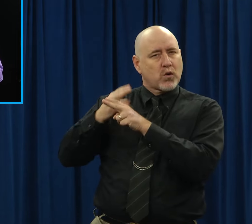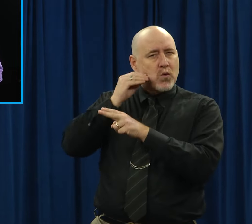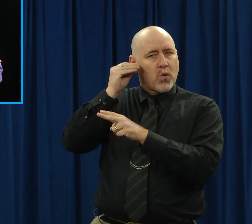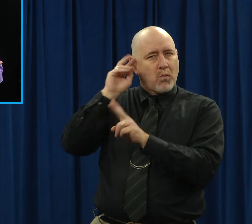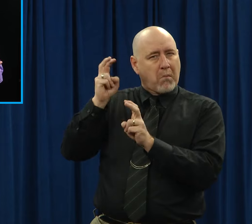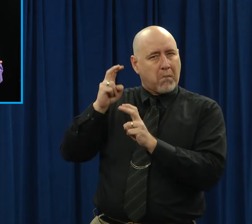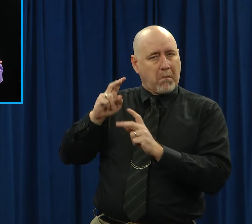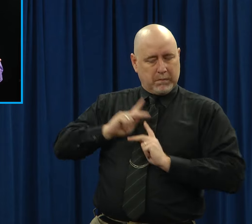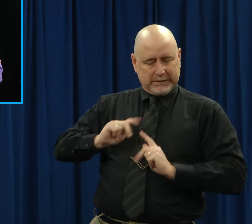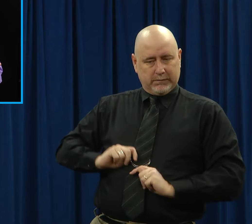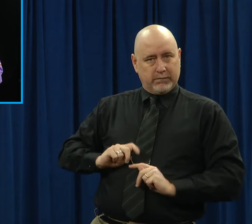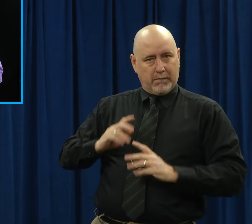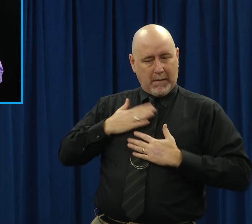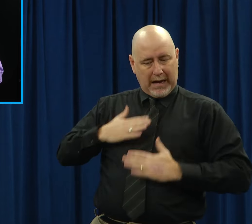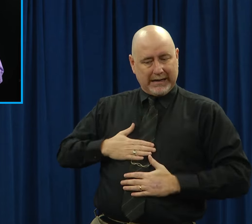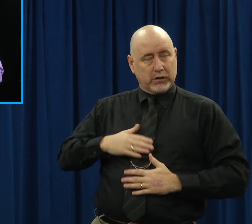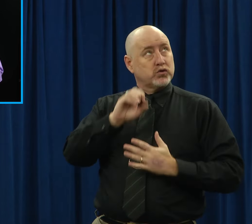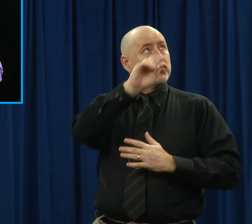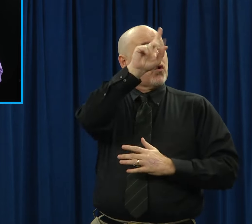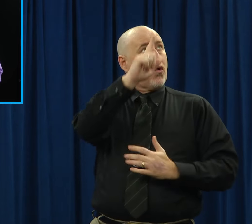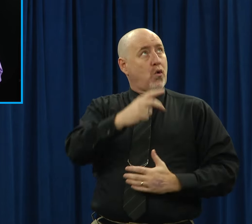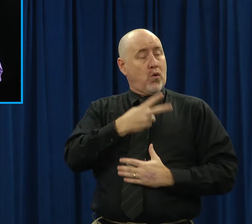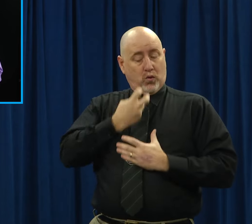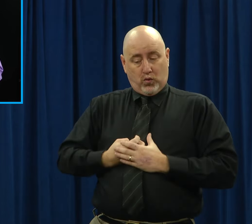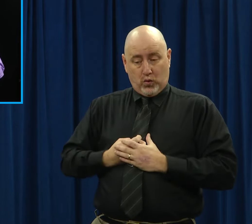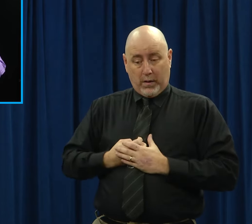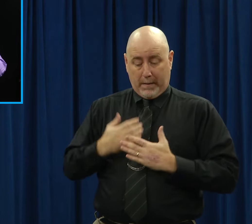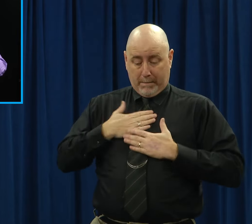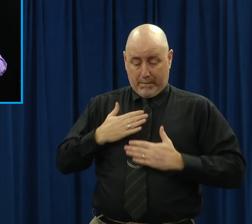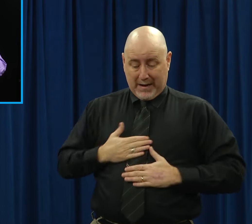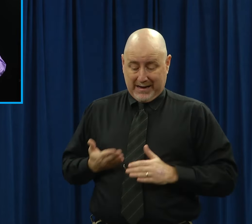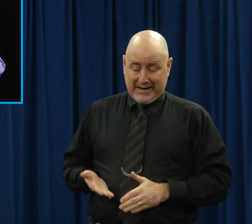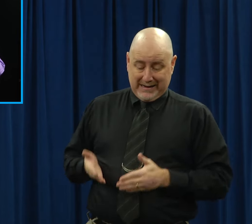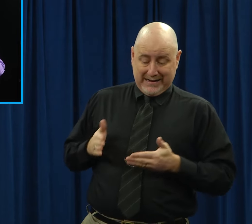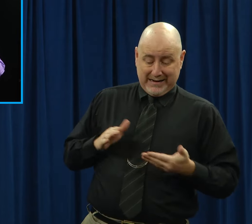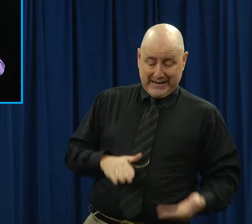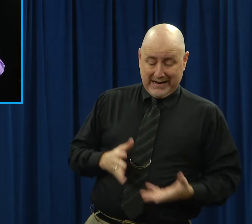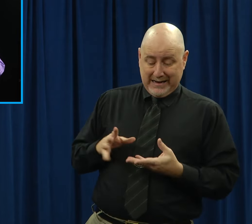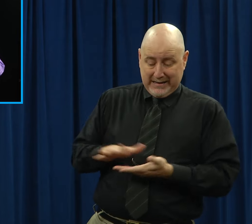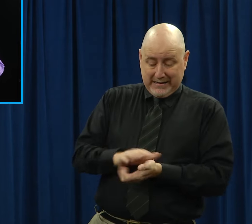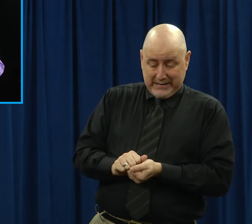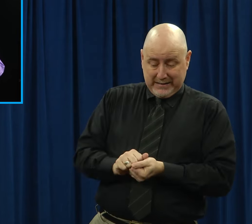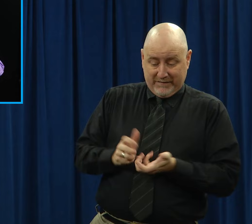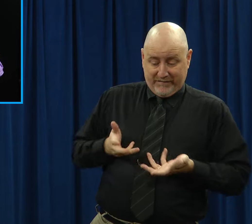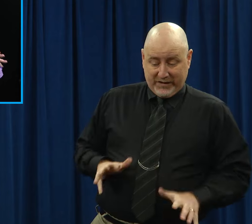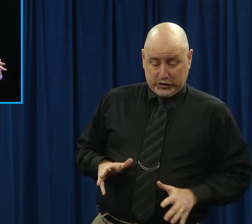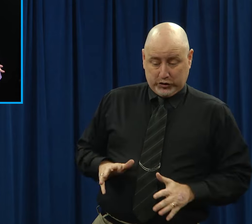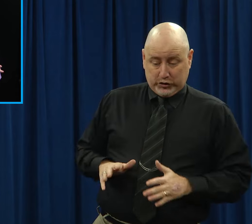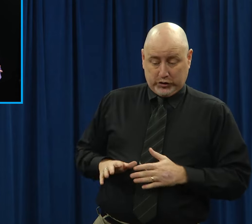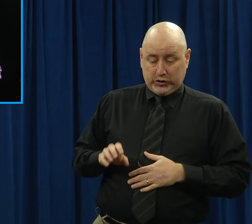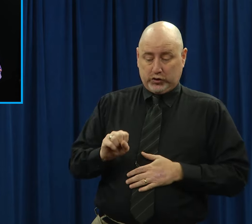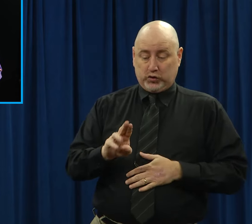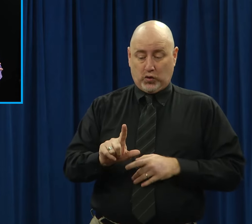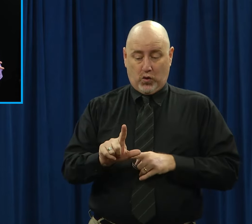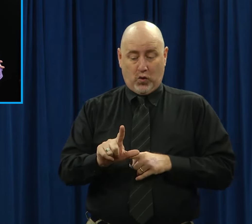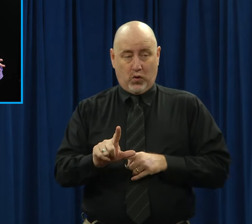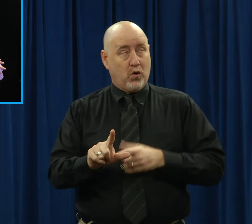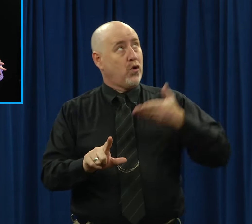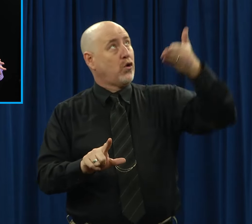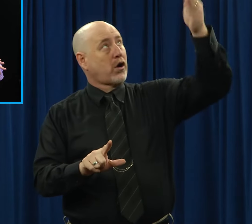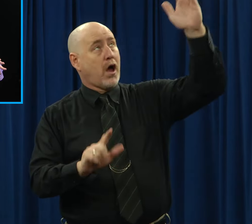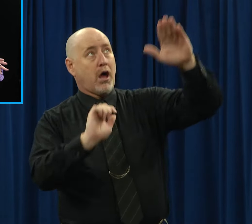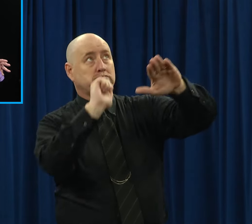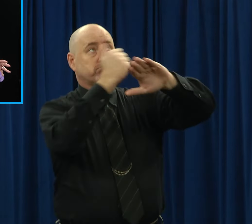tent, it's a temporary dwelling place for the soul. We know that if our earthly house, this tent, is destroyed, we have